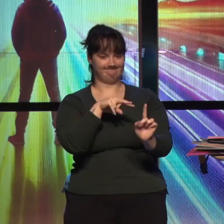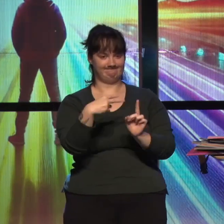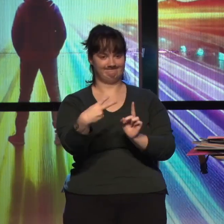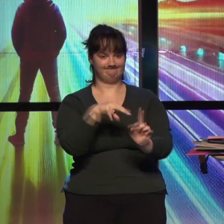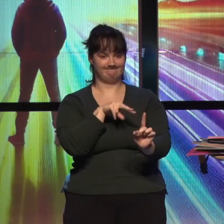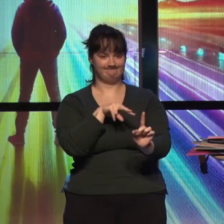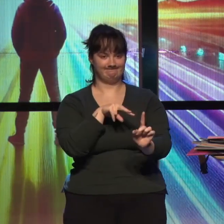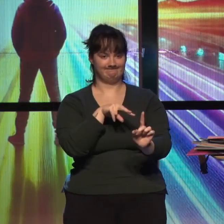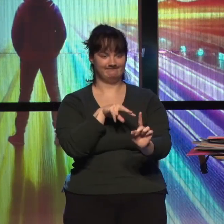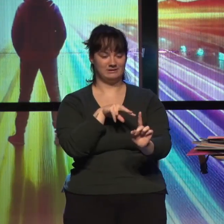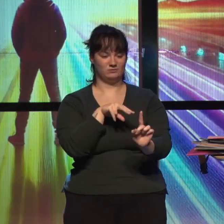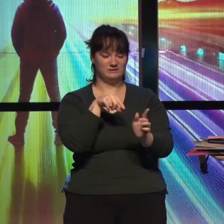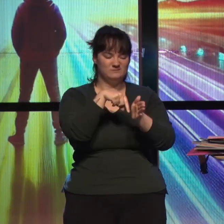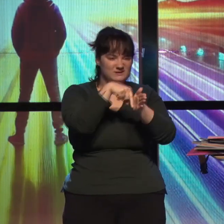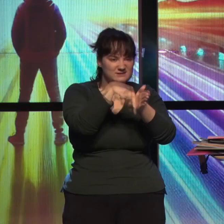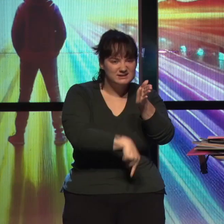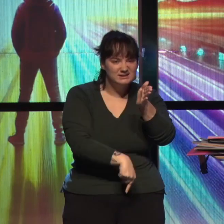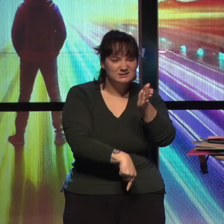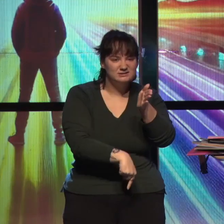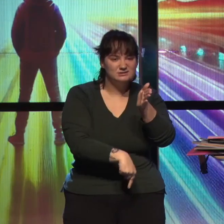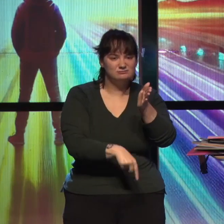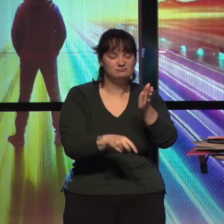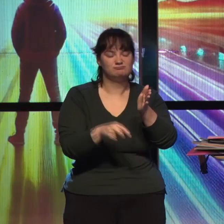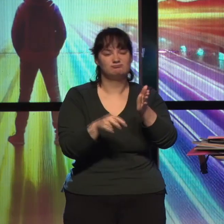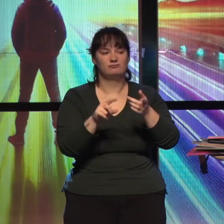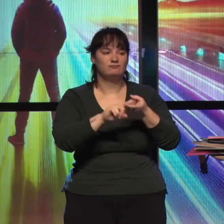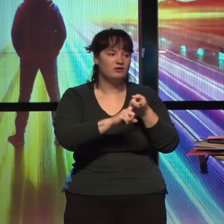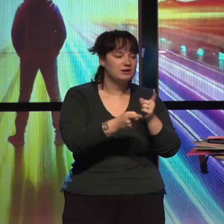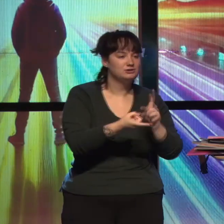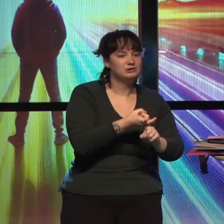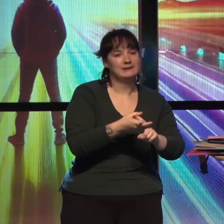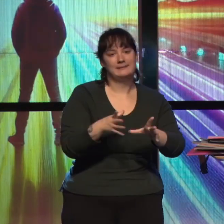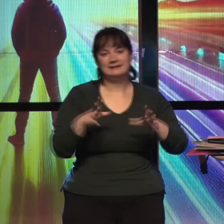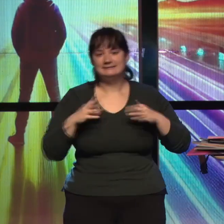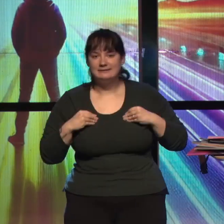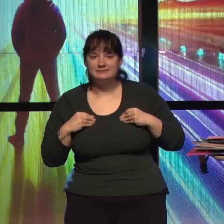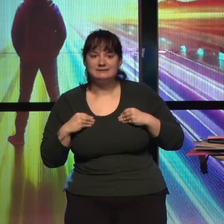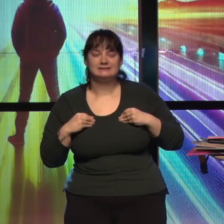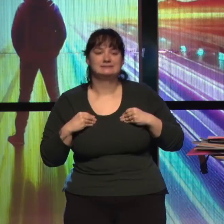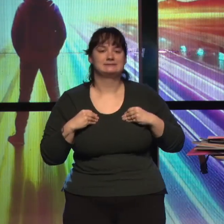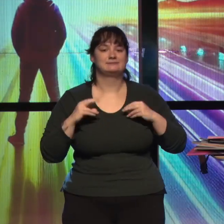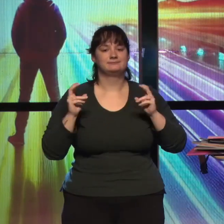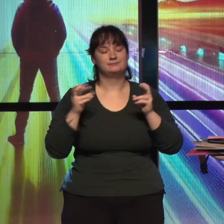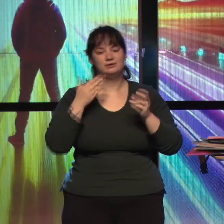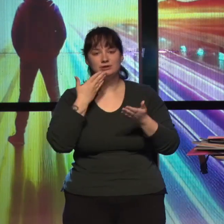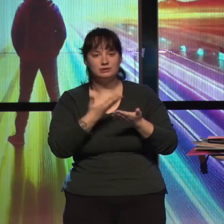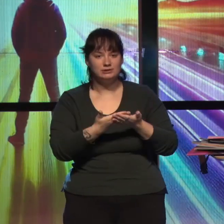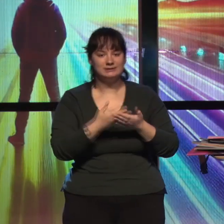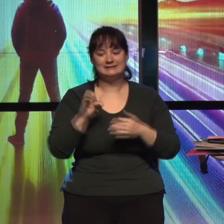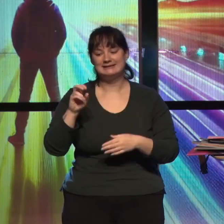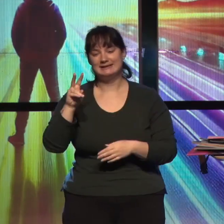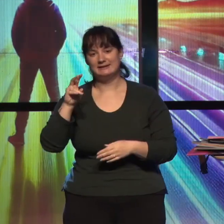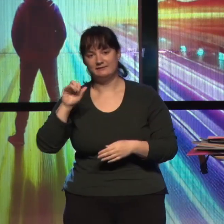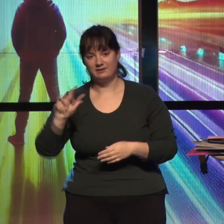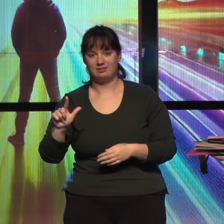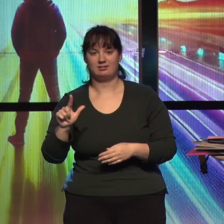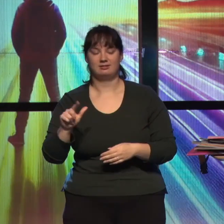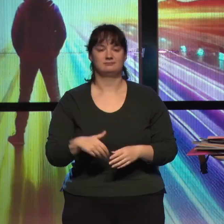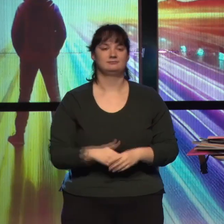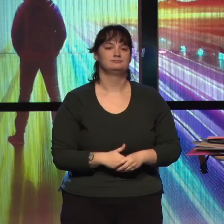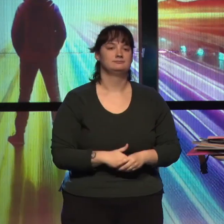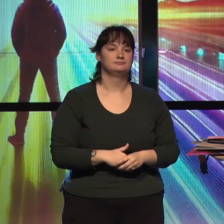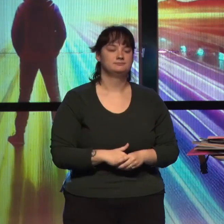of friendship and acceptance, the very nature of good and evil, and the consequences of our choices. Like, these are all